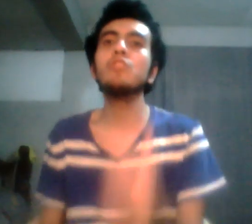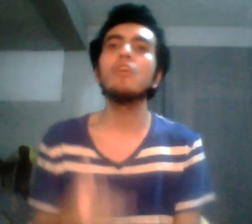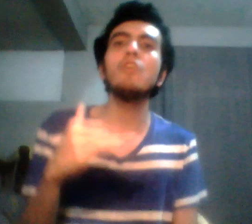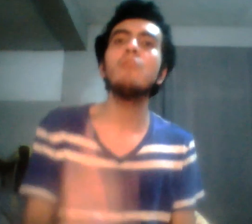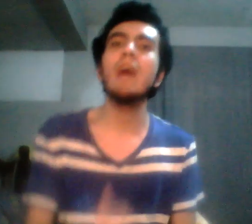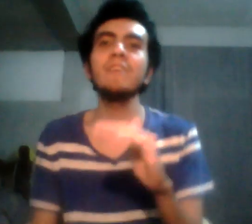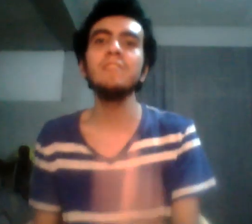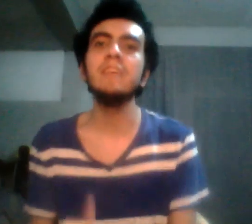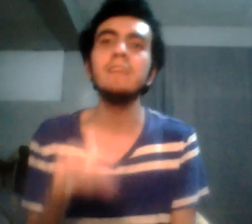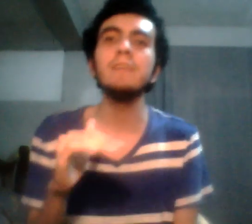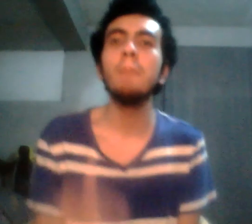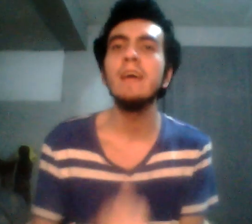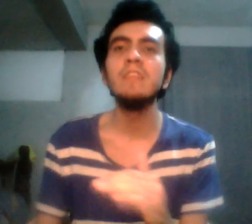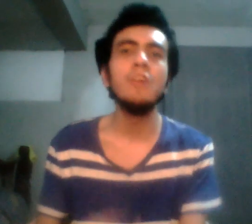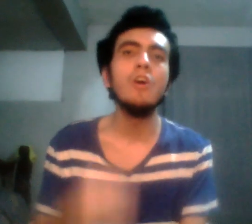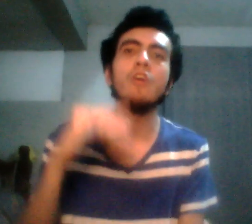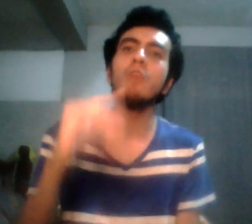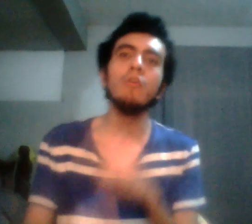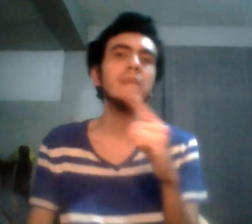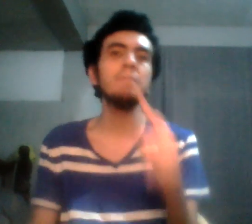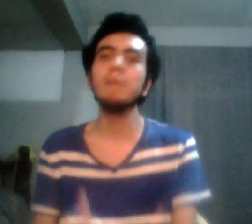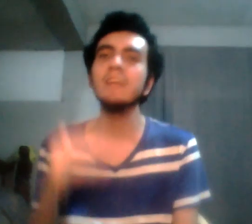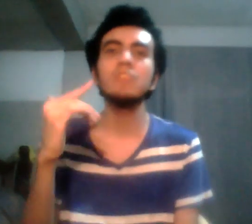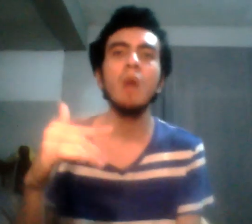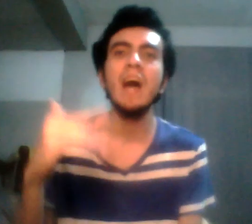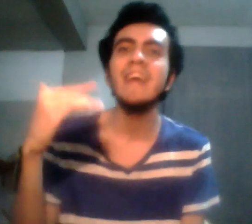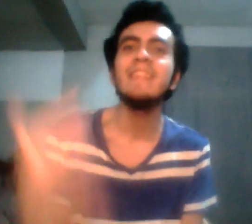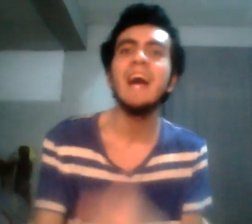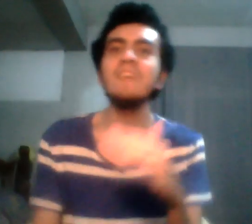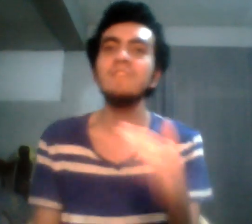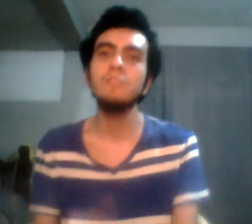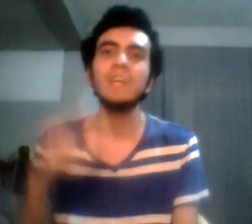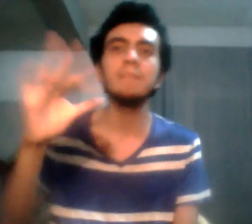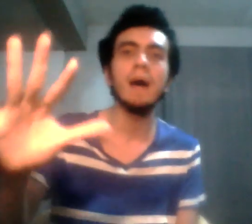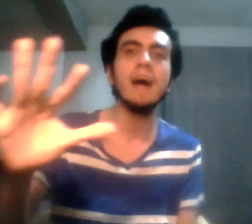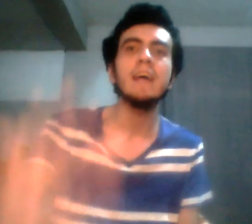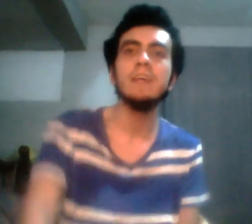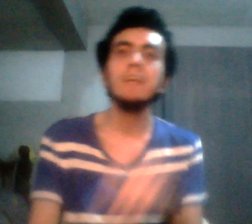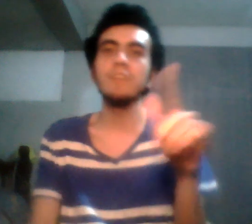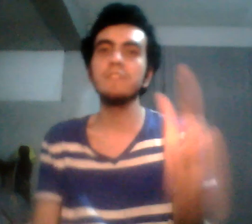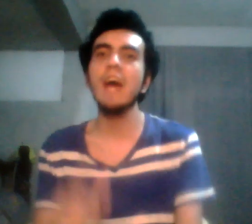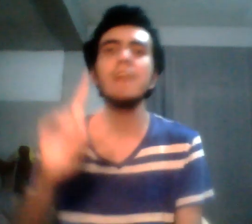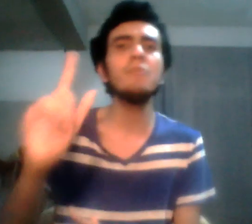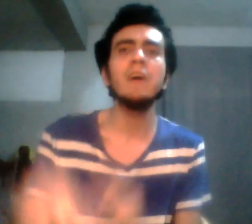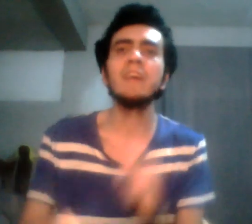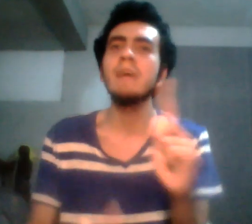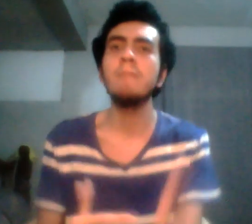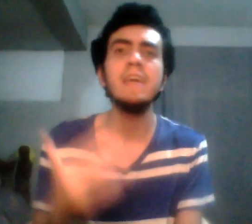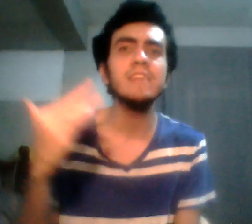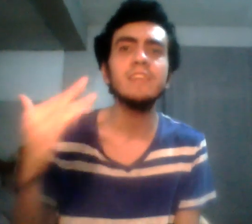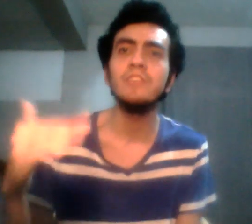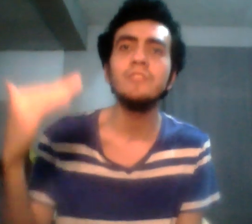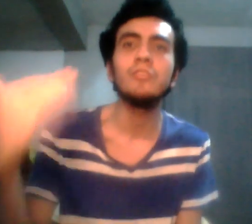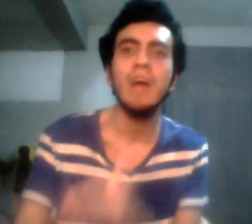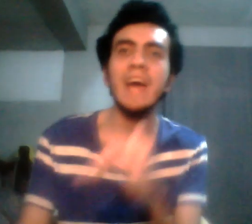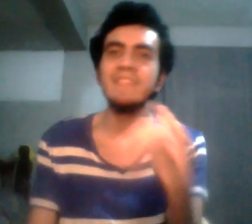go, I don't even know. Only bit white lies to get by. Cause I don't wanna make you cry.